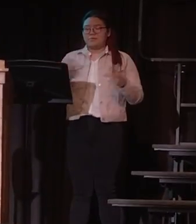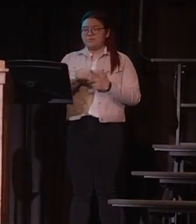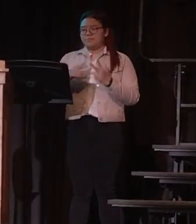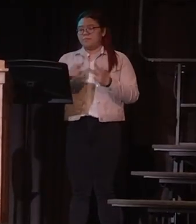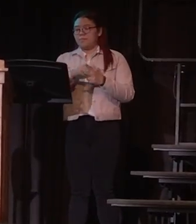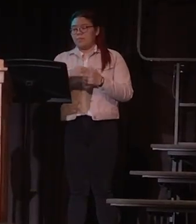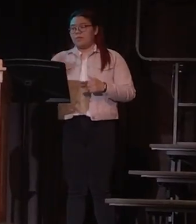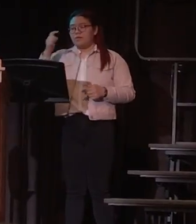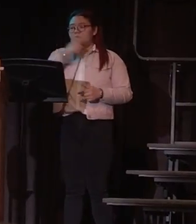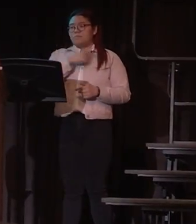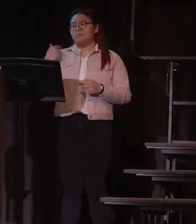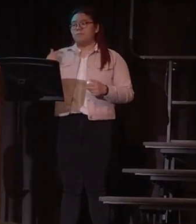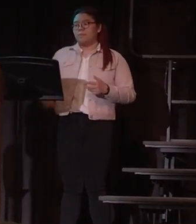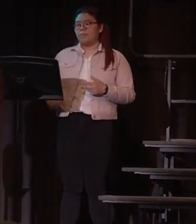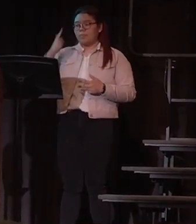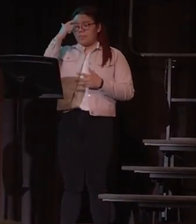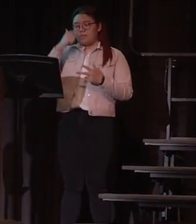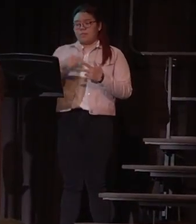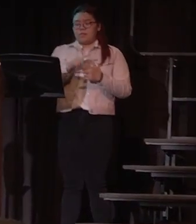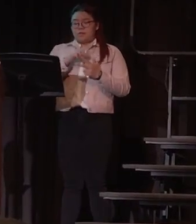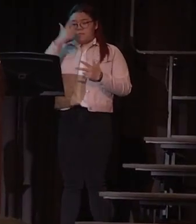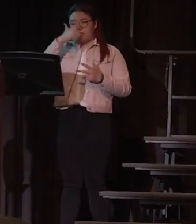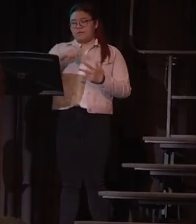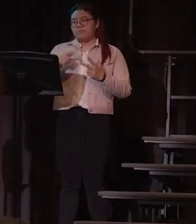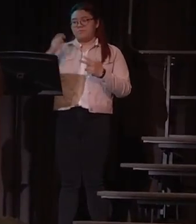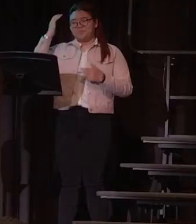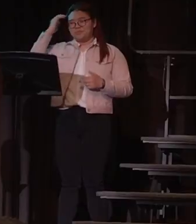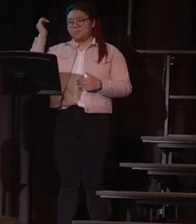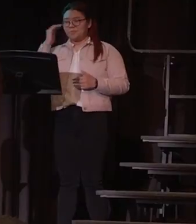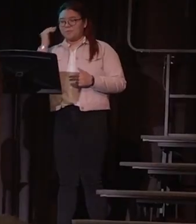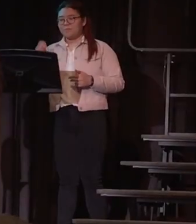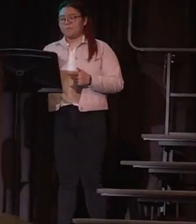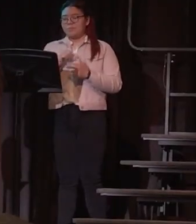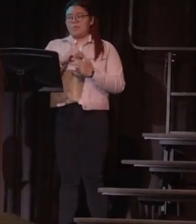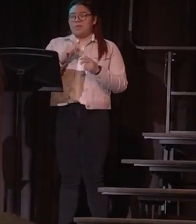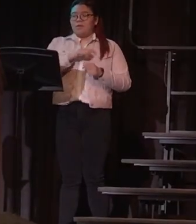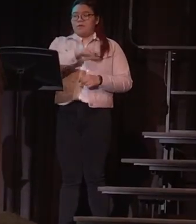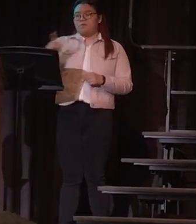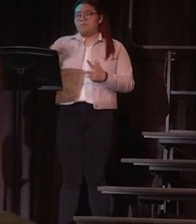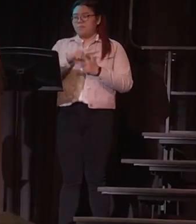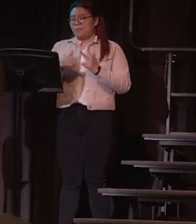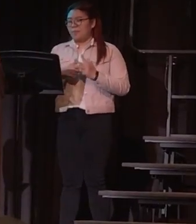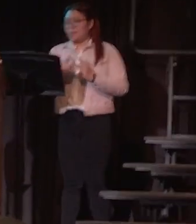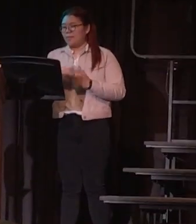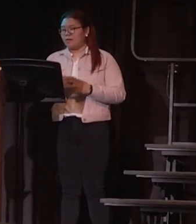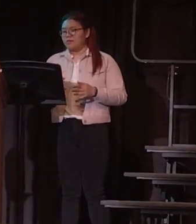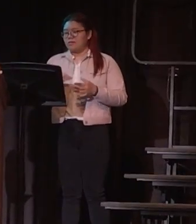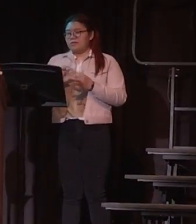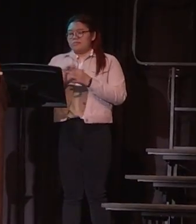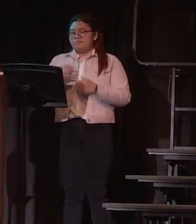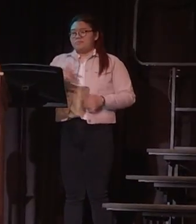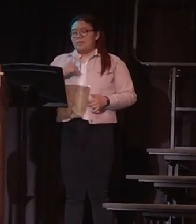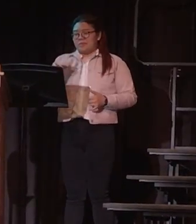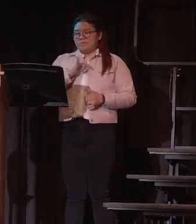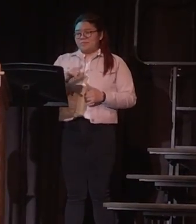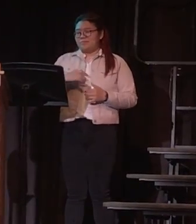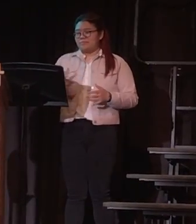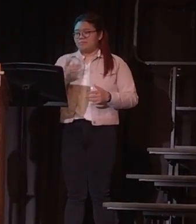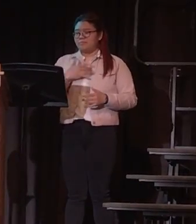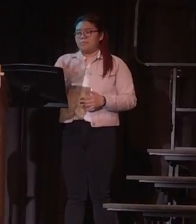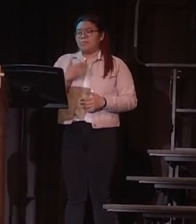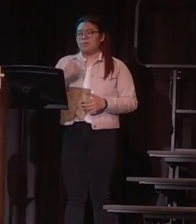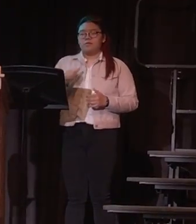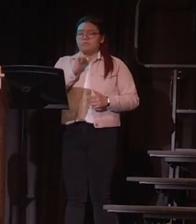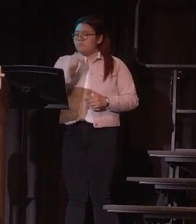even Korean. I think that it should become a universal language that everyone learns because even though not everyone speaks the same spoken